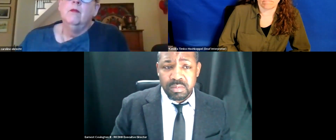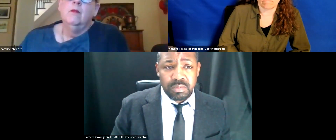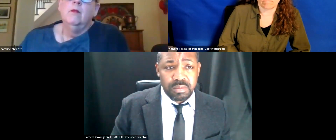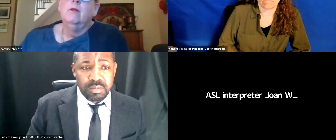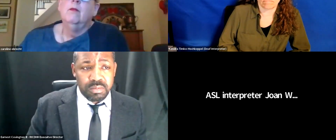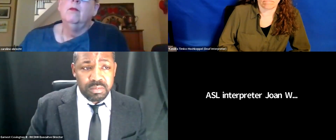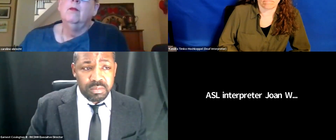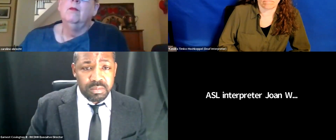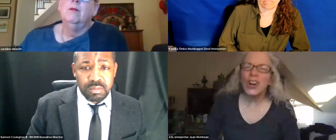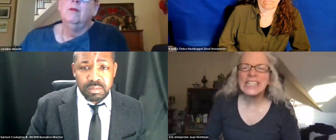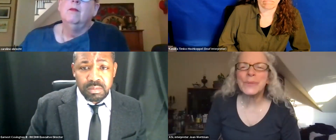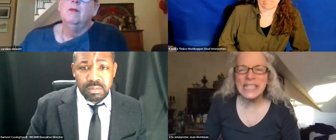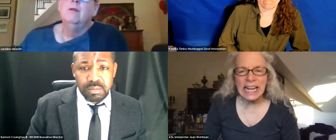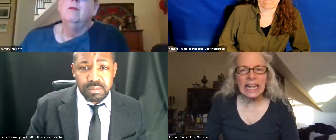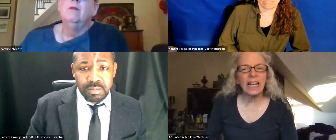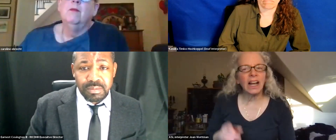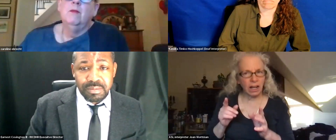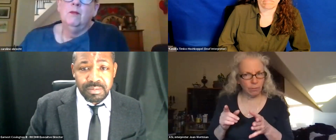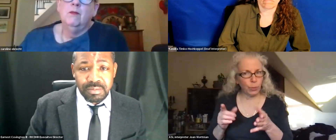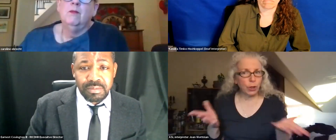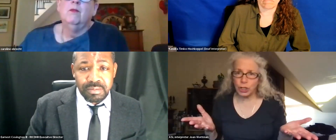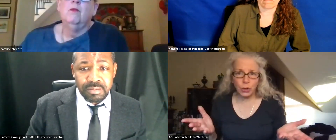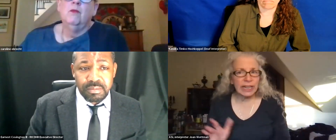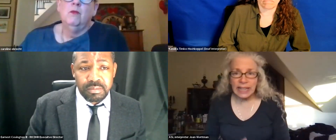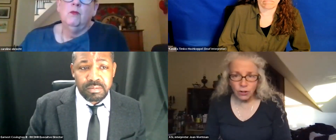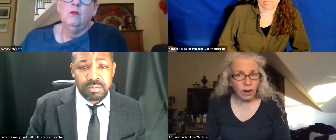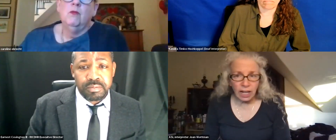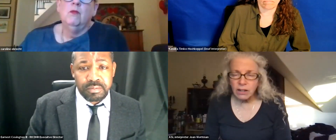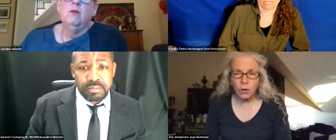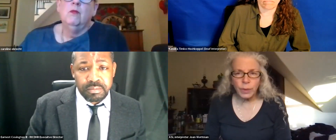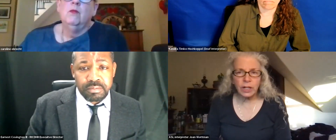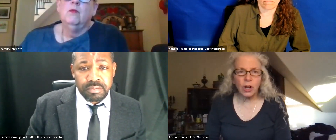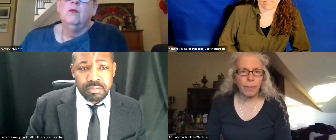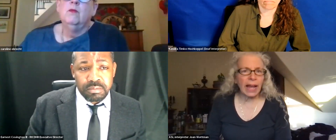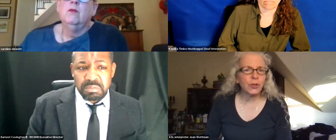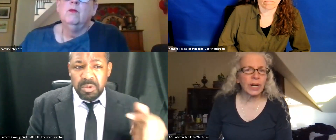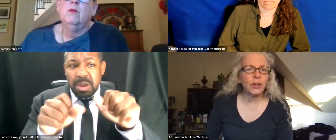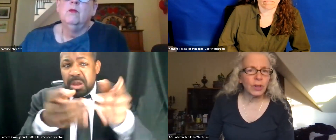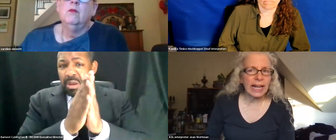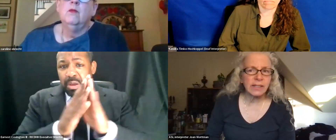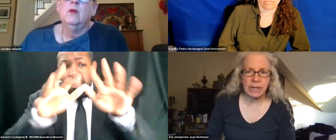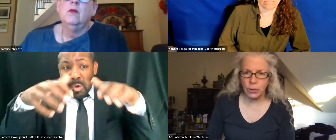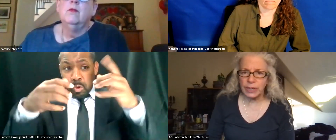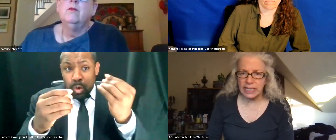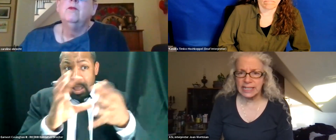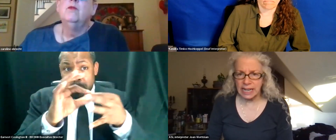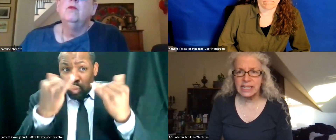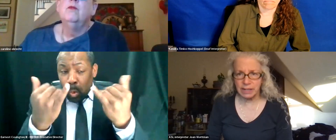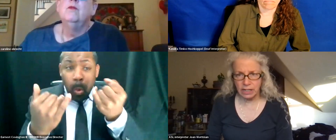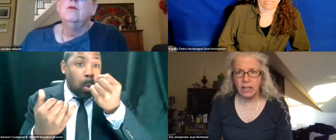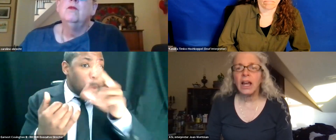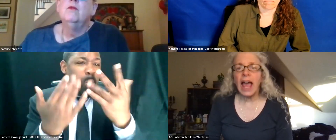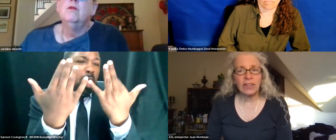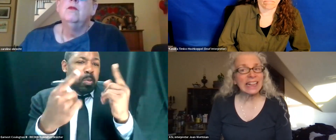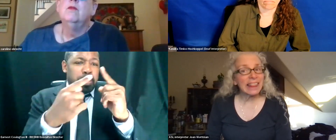Ernest is saying, sorry, Ernest was saying we could do it later on, or we can go back to it. I know last meeting we did discuss